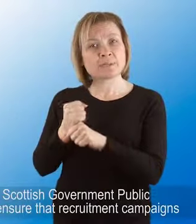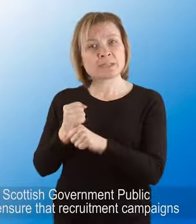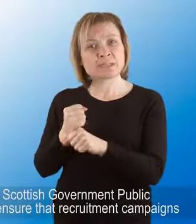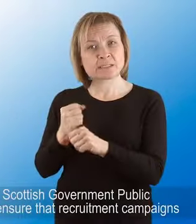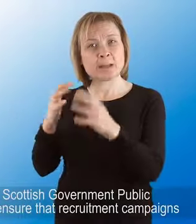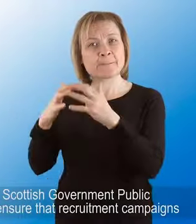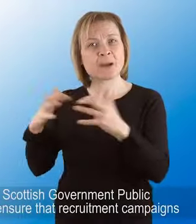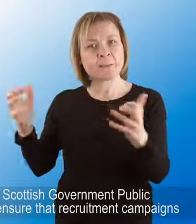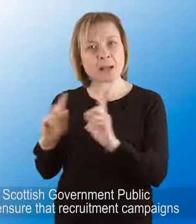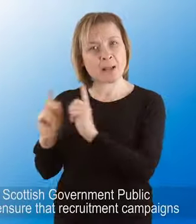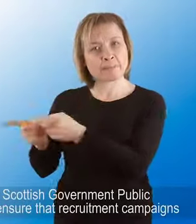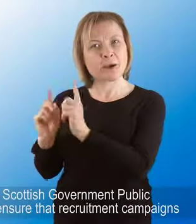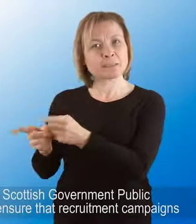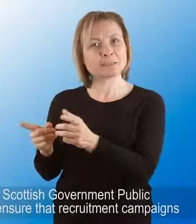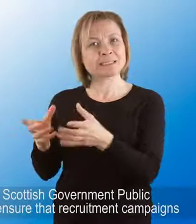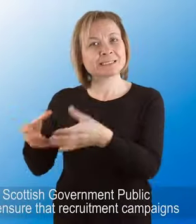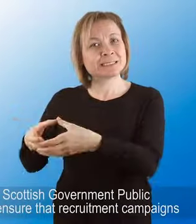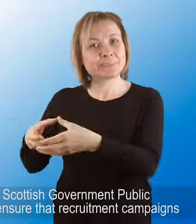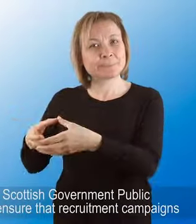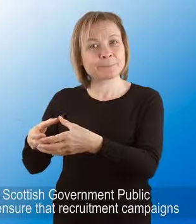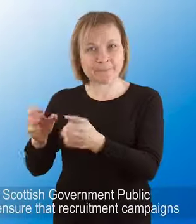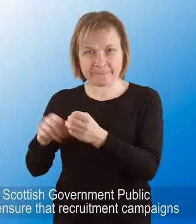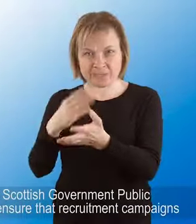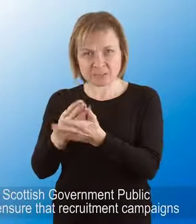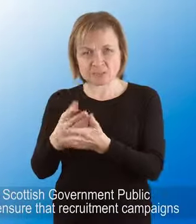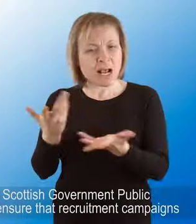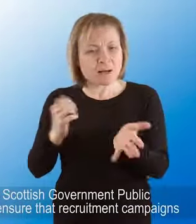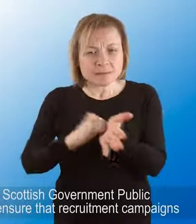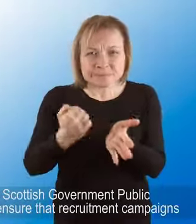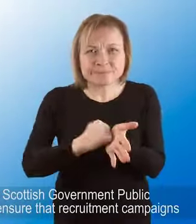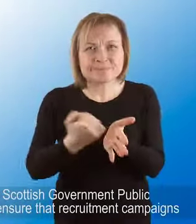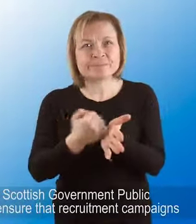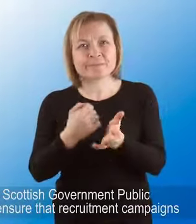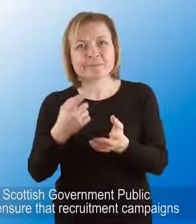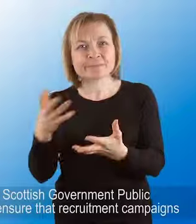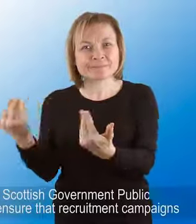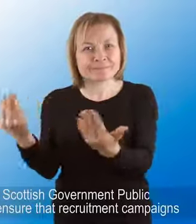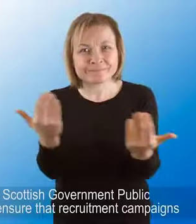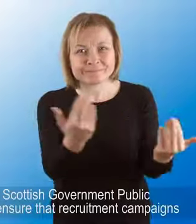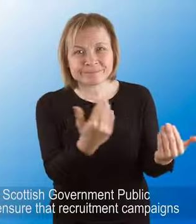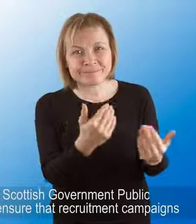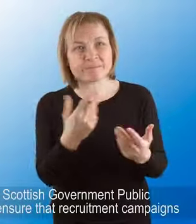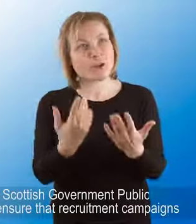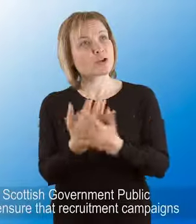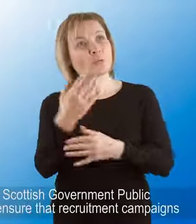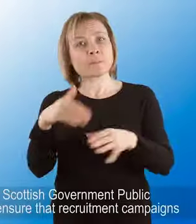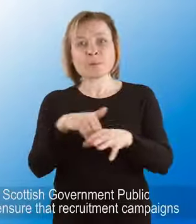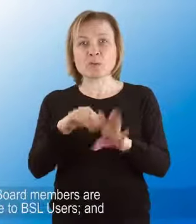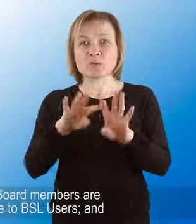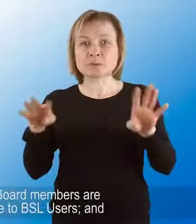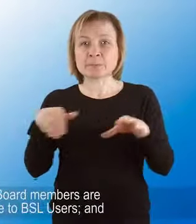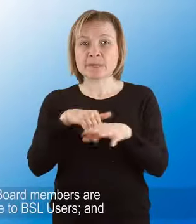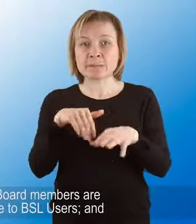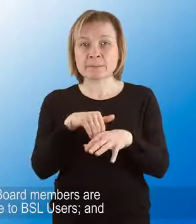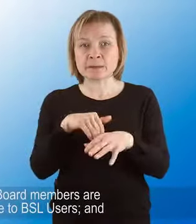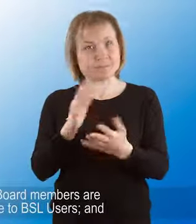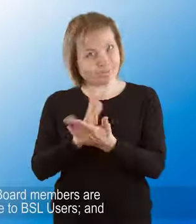working with the Scottish Government Public Appointments team to ensure that recruitment campaigns for new board members are accessible